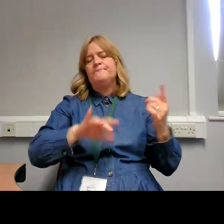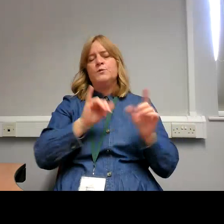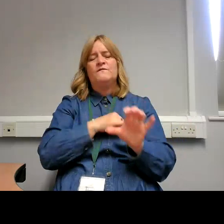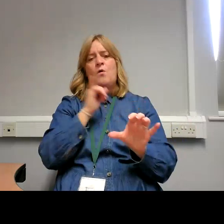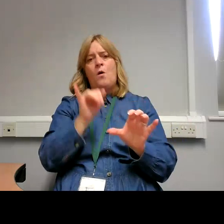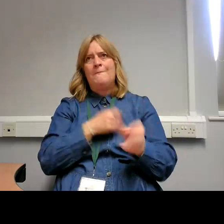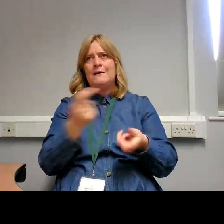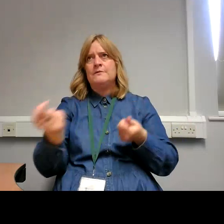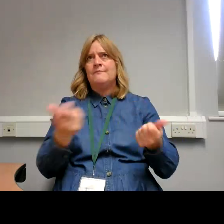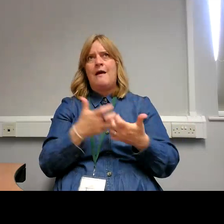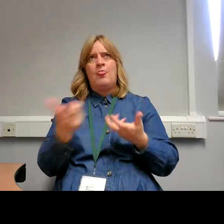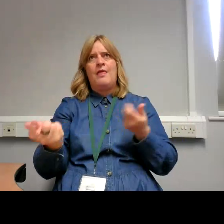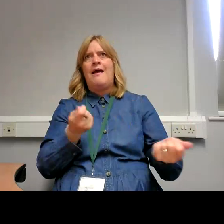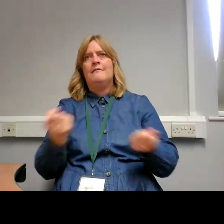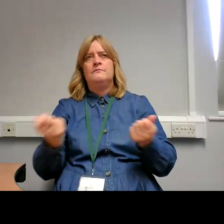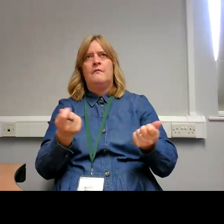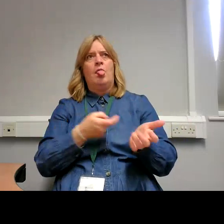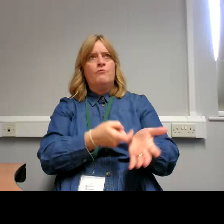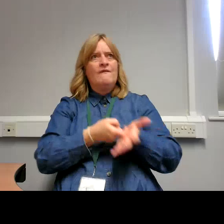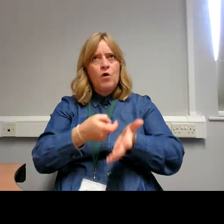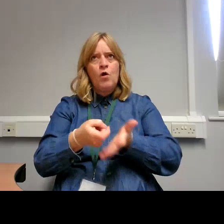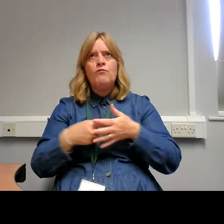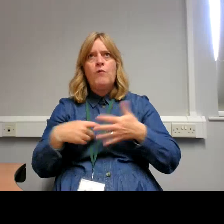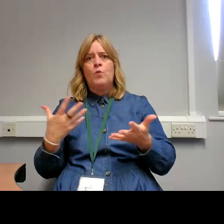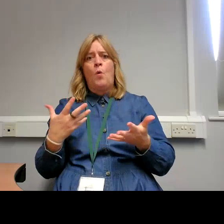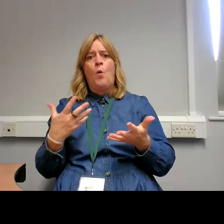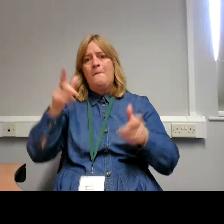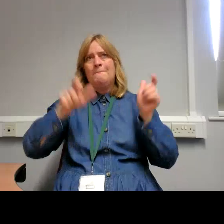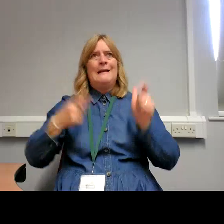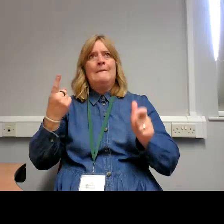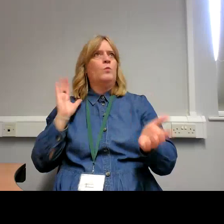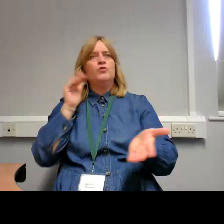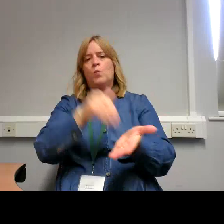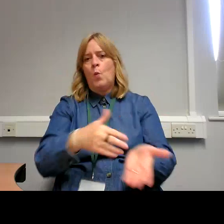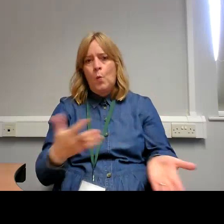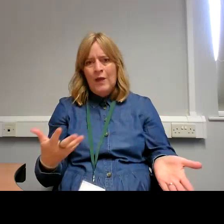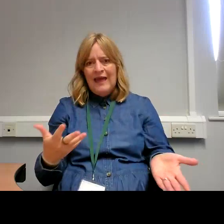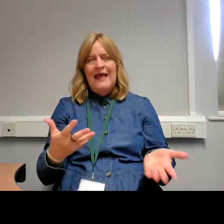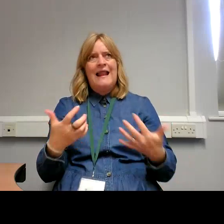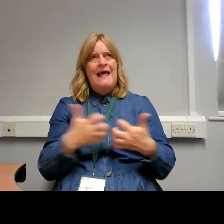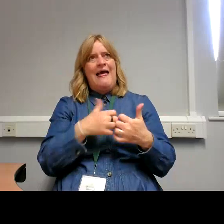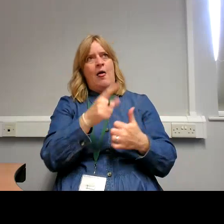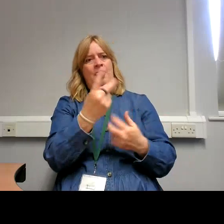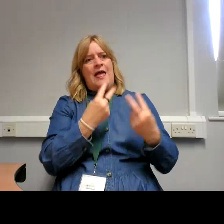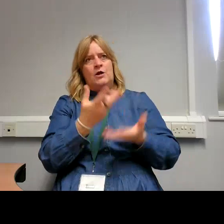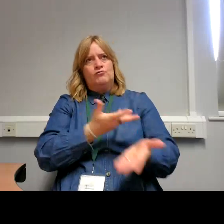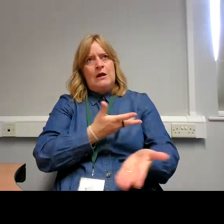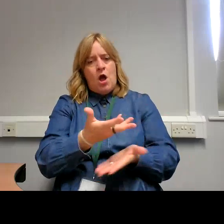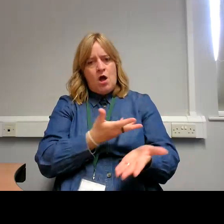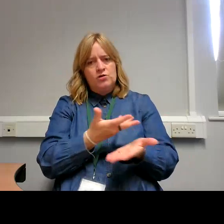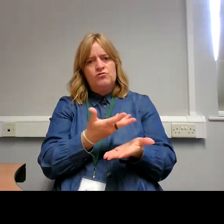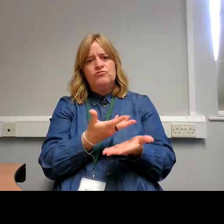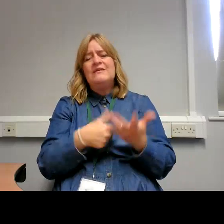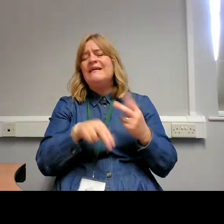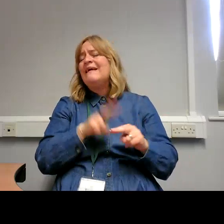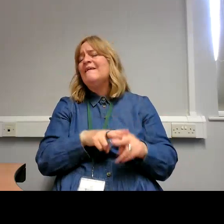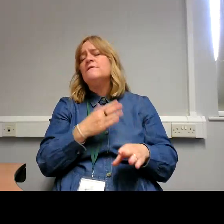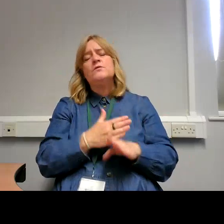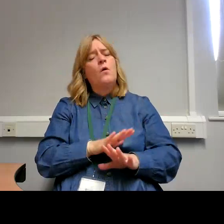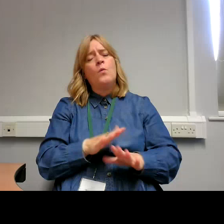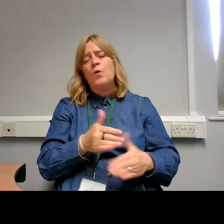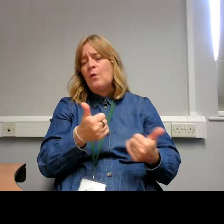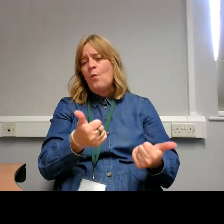get or the walk-ins that they get and triage those appropriately as to when they see them. But where that's not working well, we can always